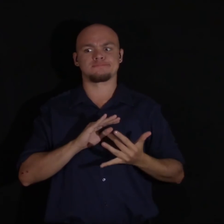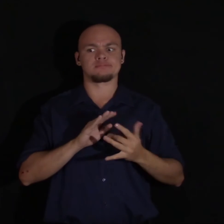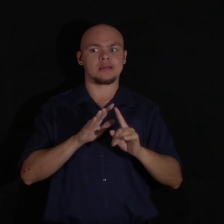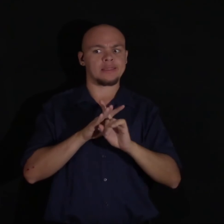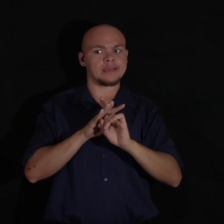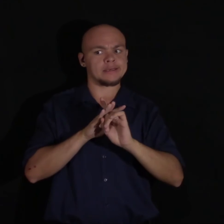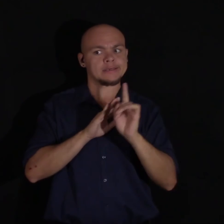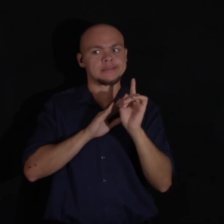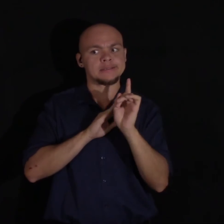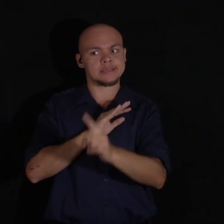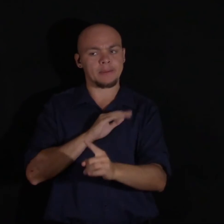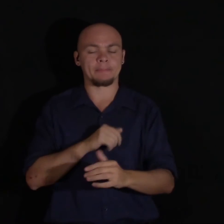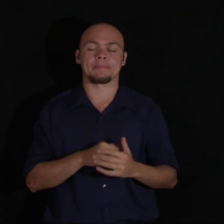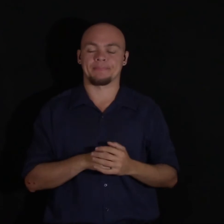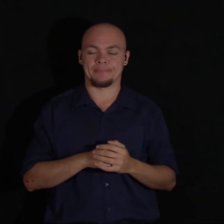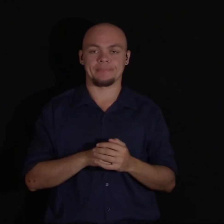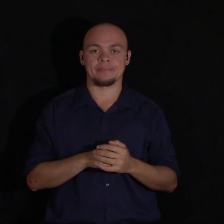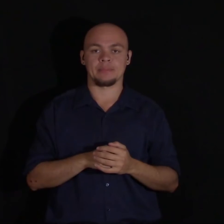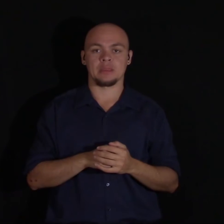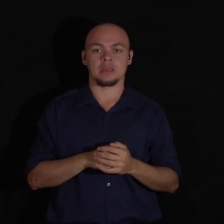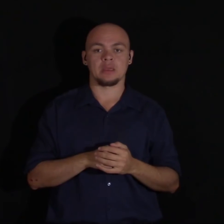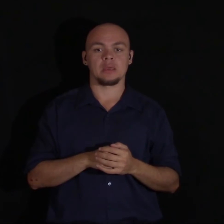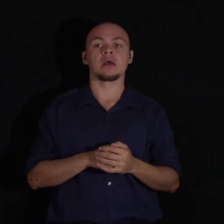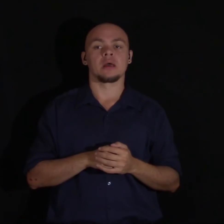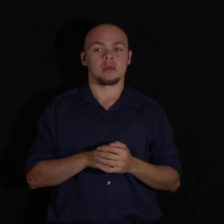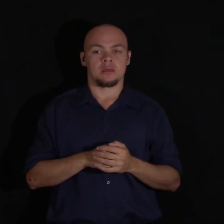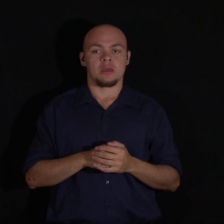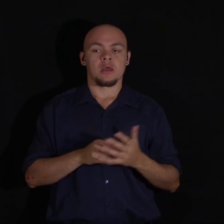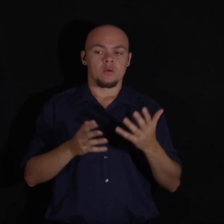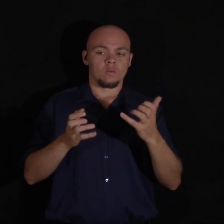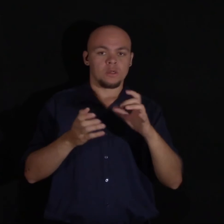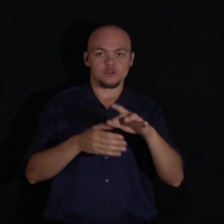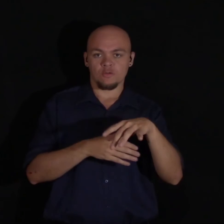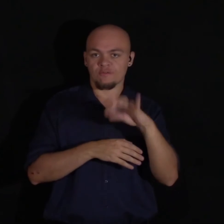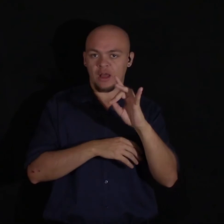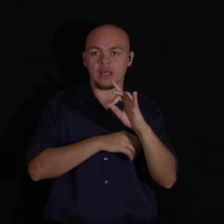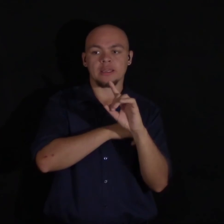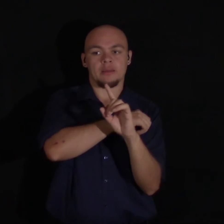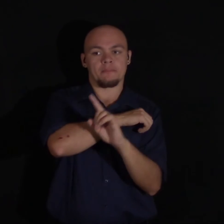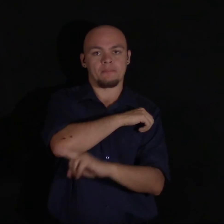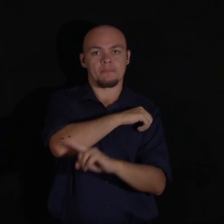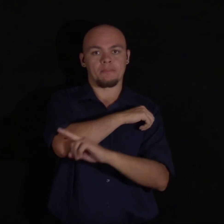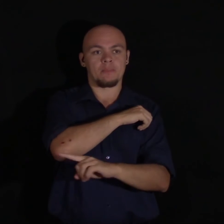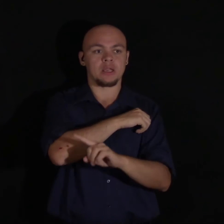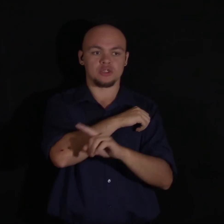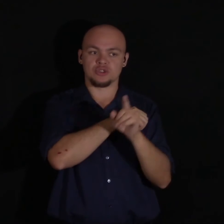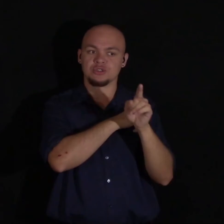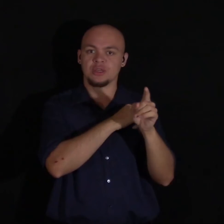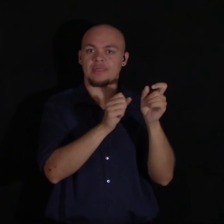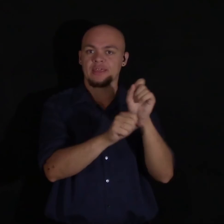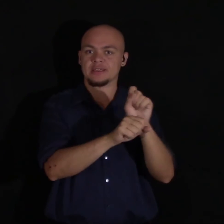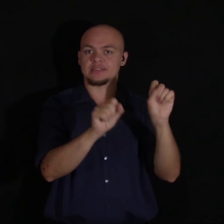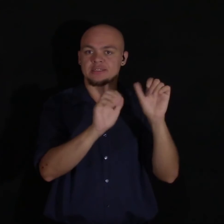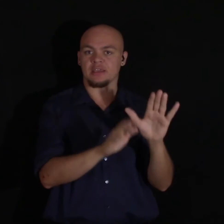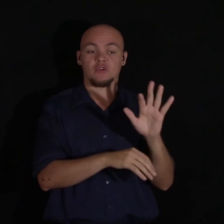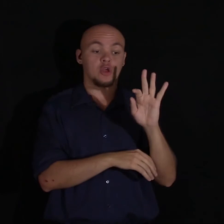victim, and spared no pains to detect and punish his deliverer. The plot of Felix was quickly